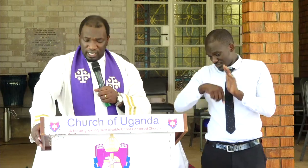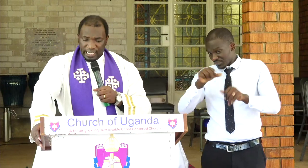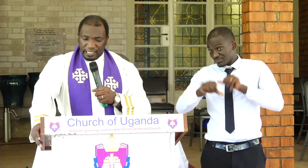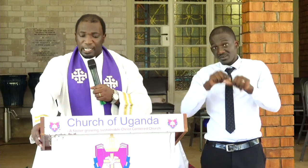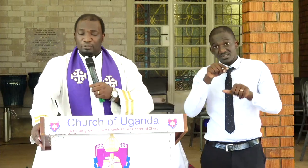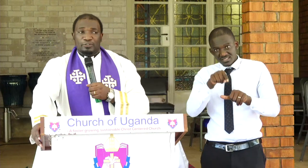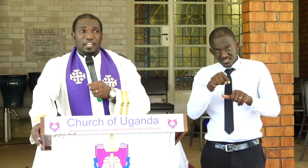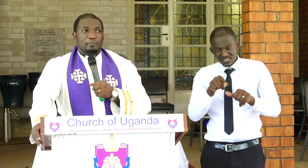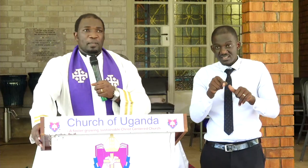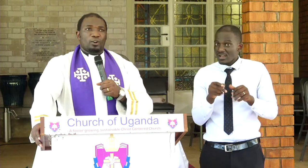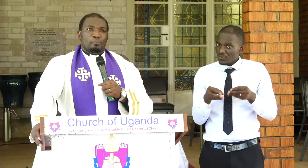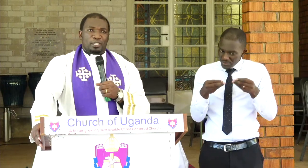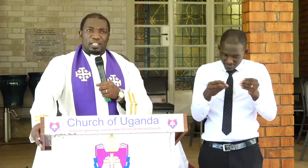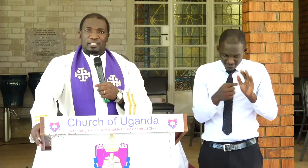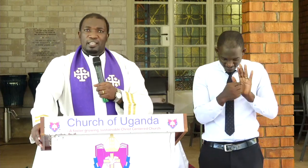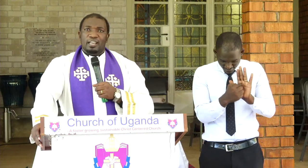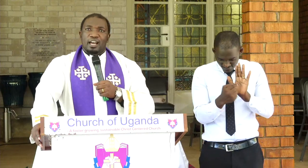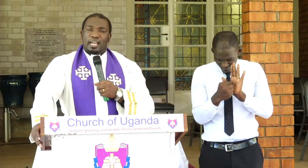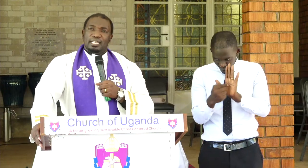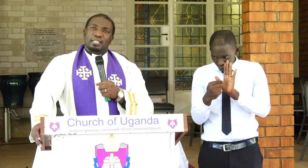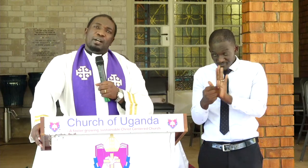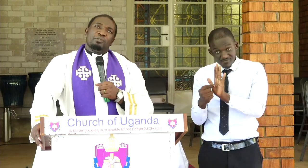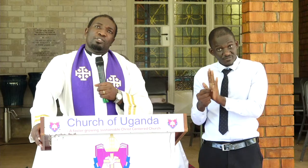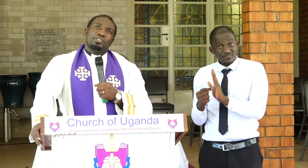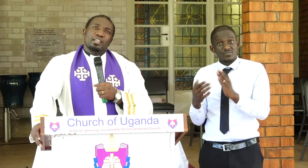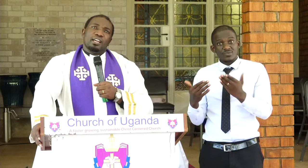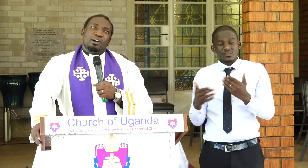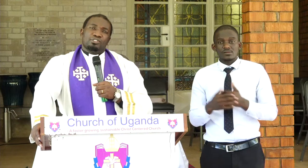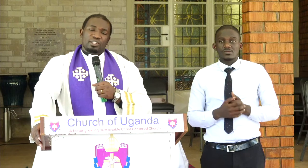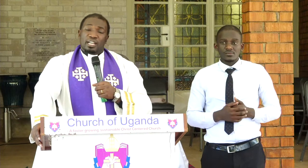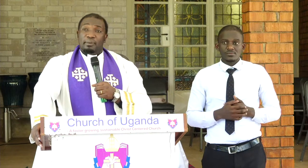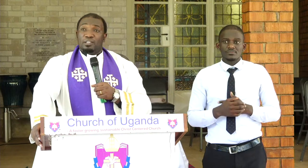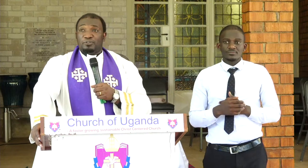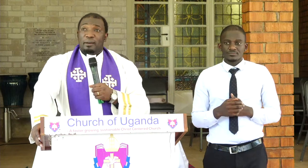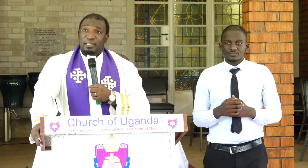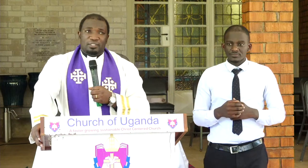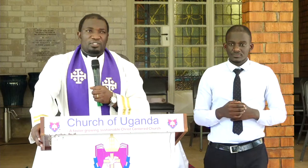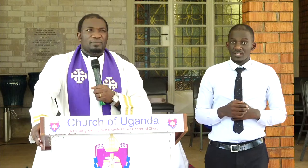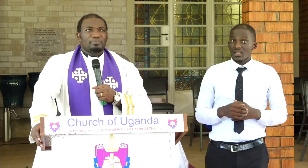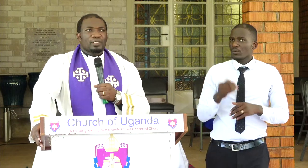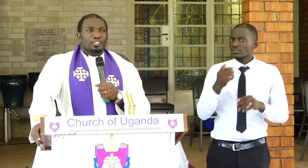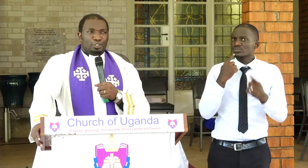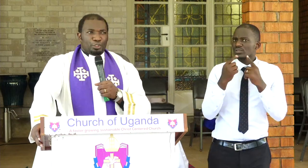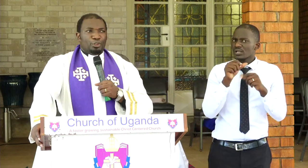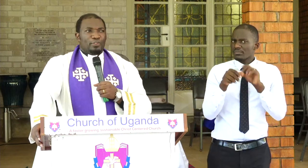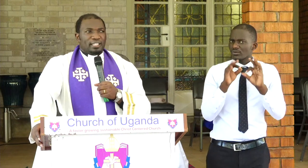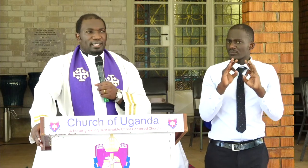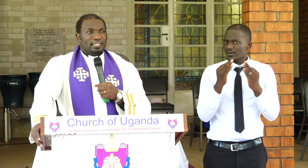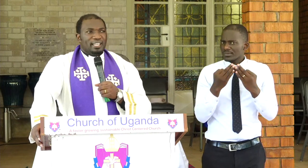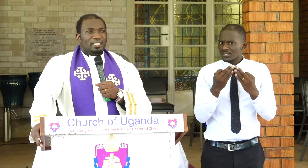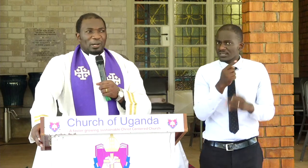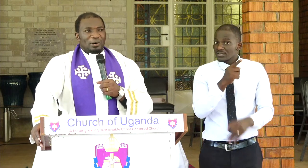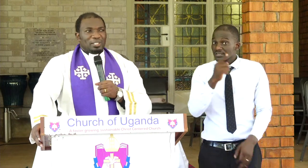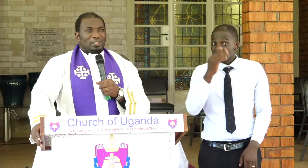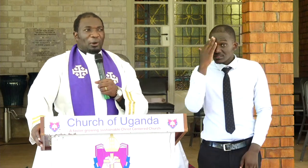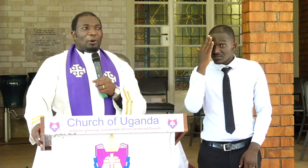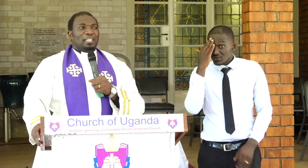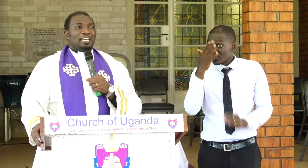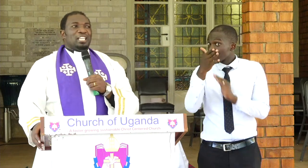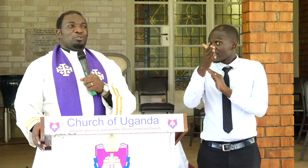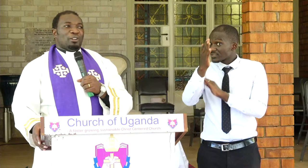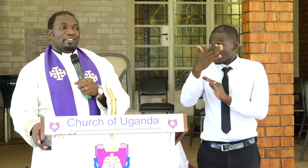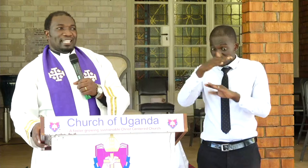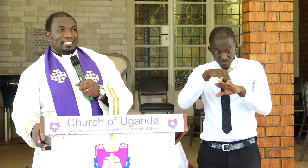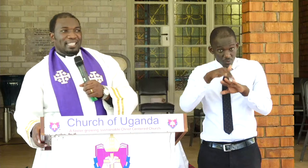this sacrifice being obedient. I was thinking about families. Do you know that God is